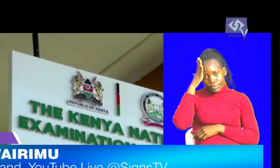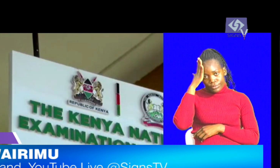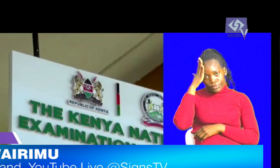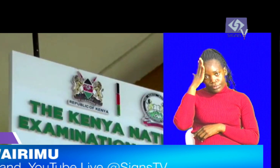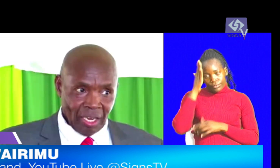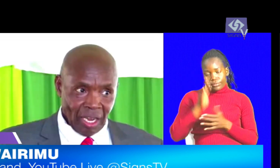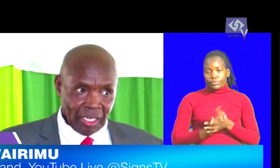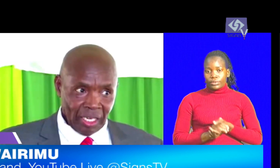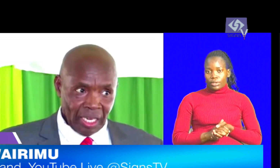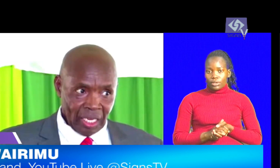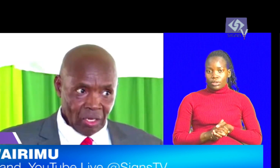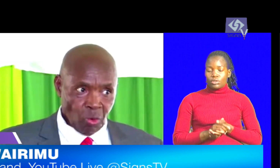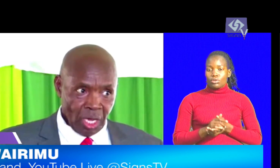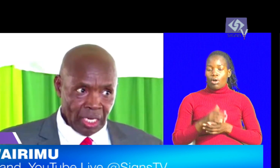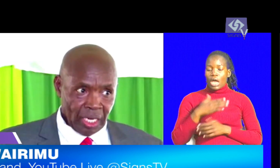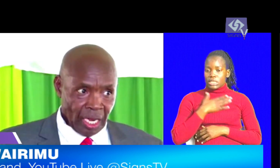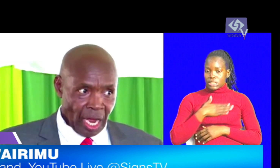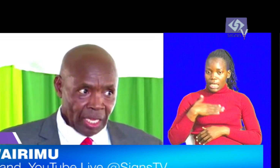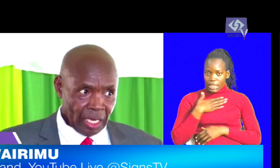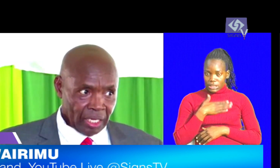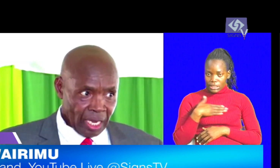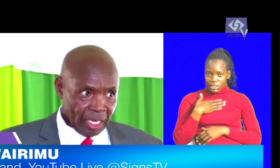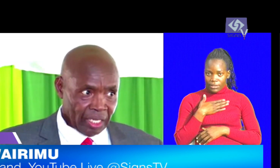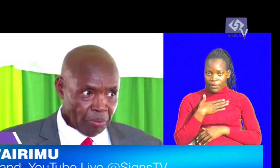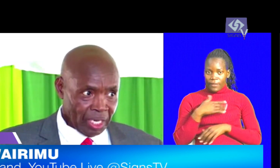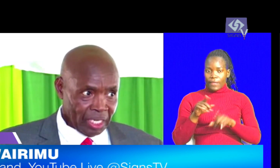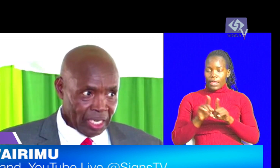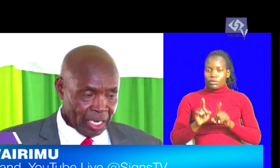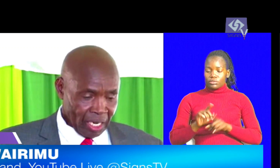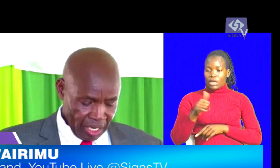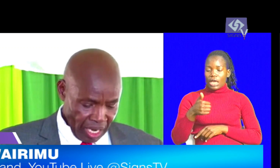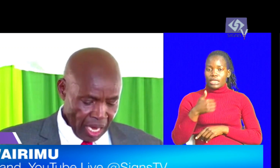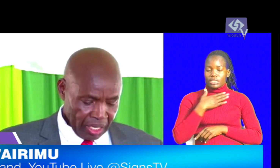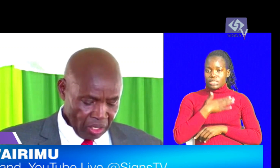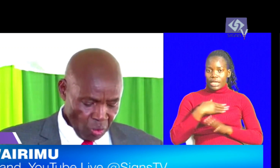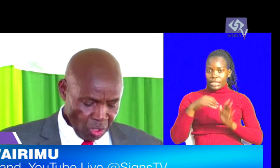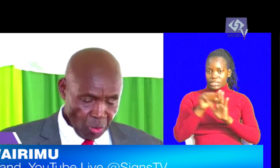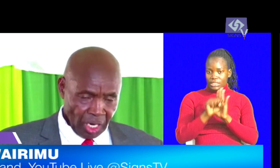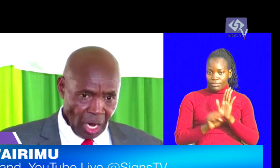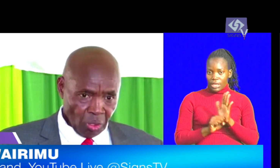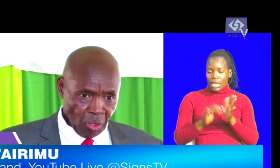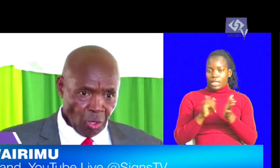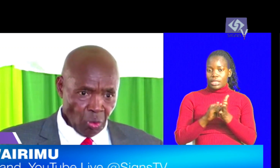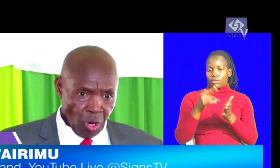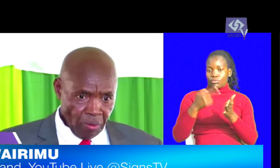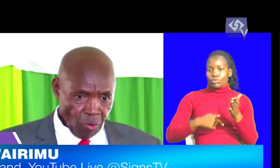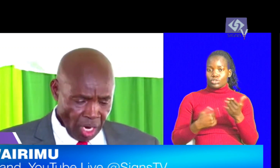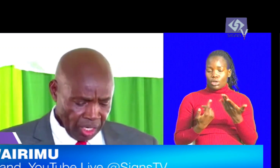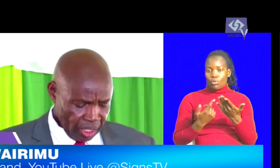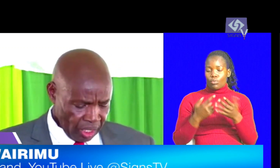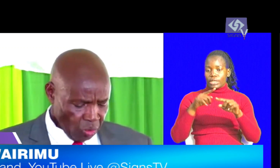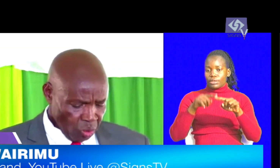sciences and he does well in other science subjects, that is what will count. Or if one is good